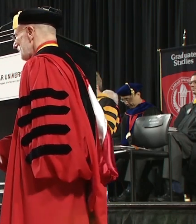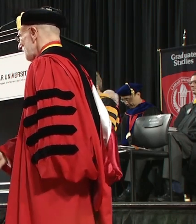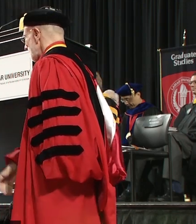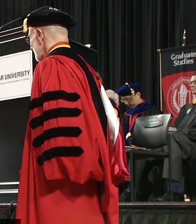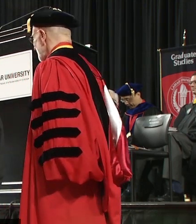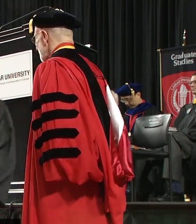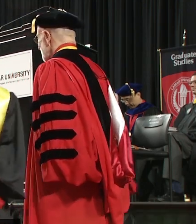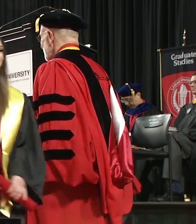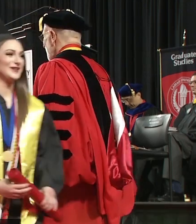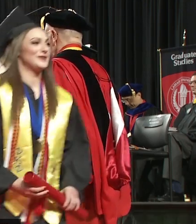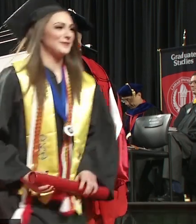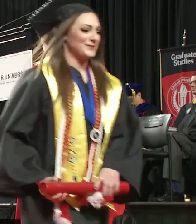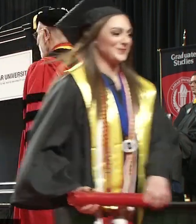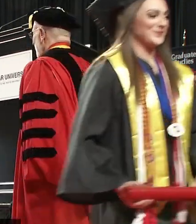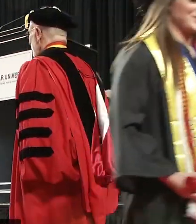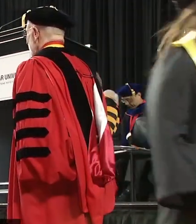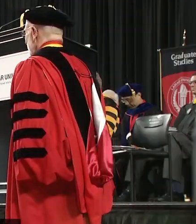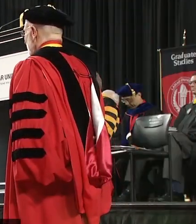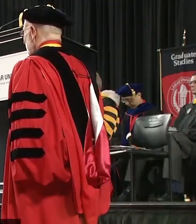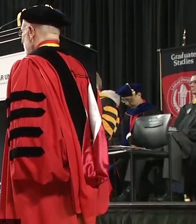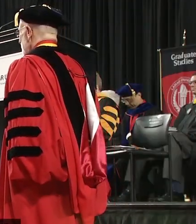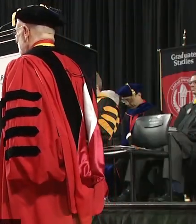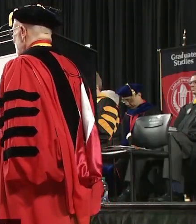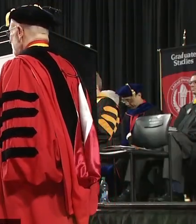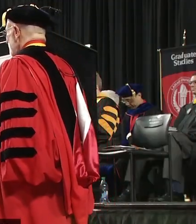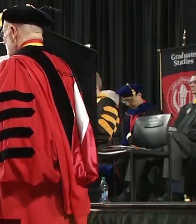Lynn Isidore.